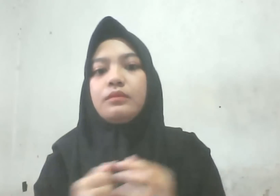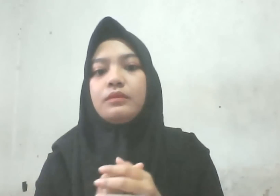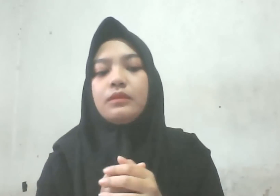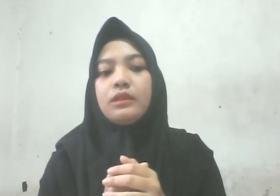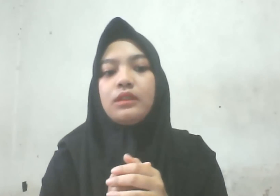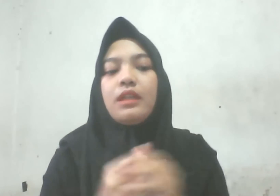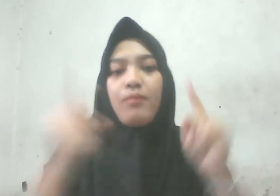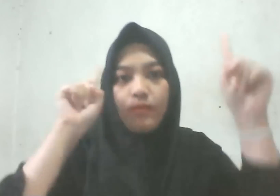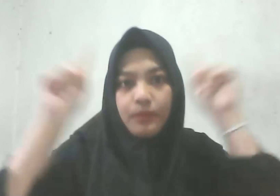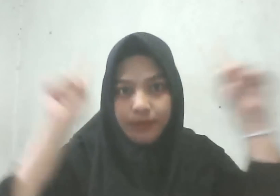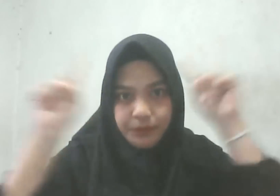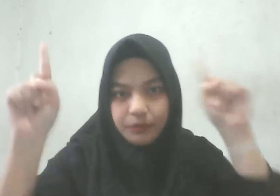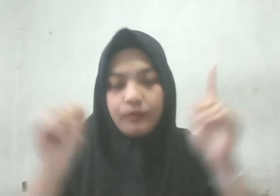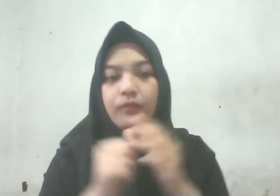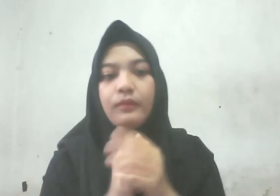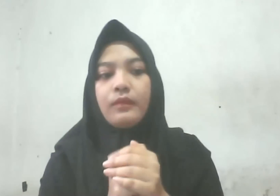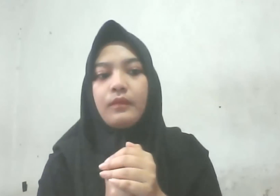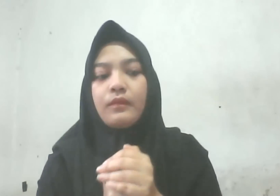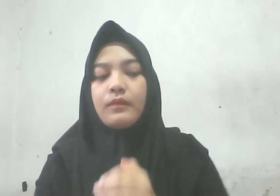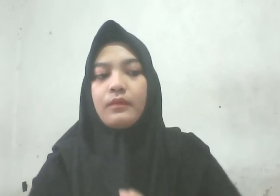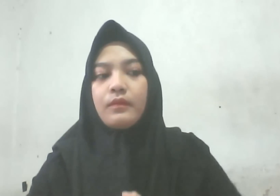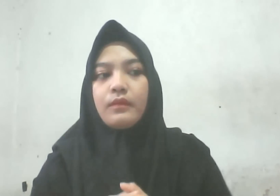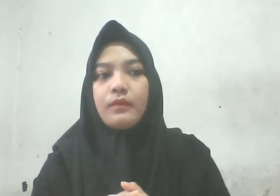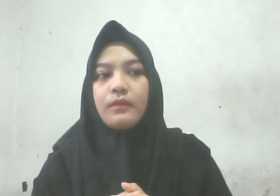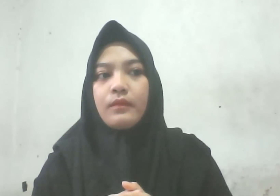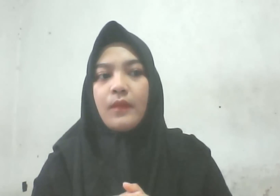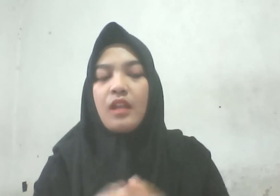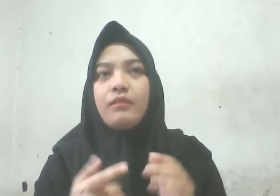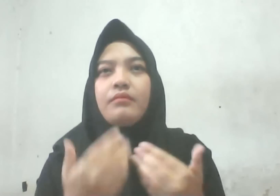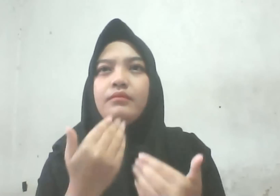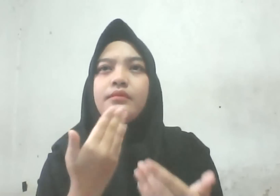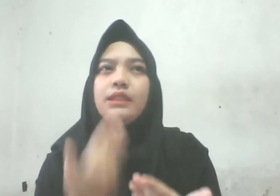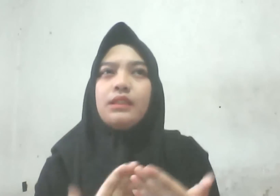political, and it's very much focused upon